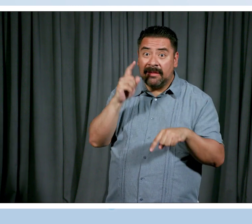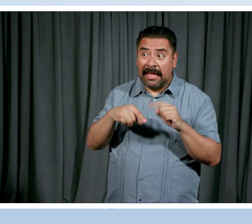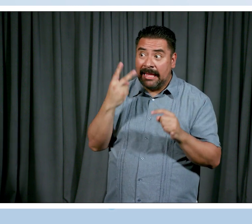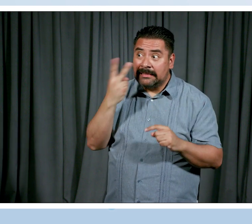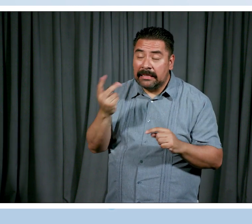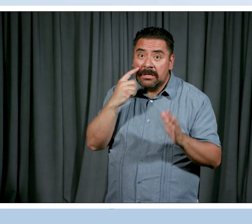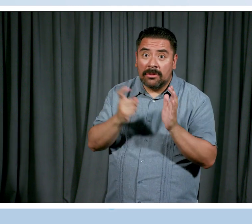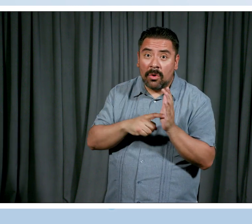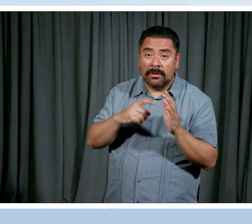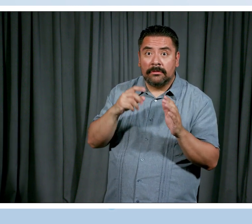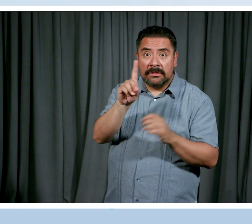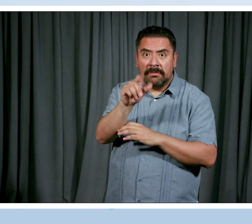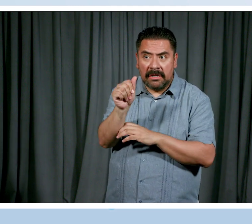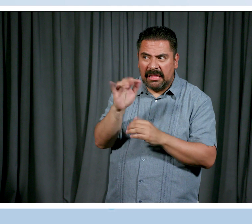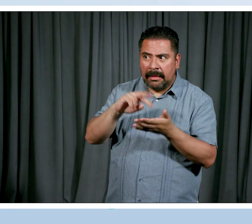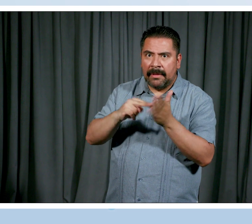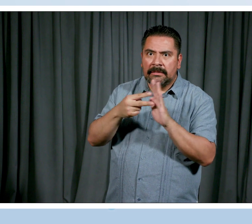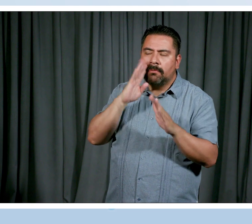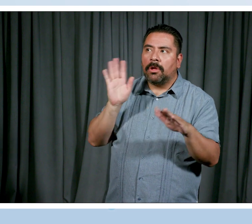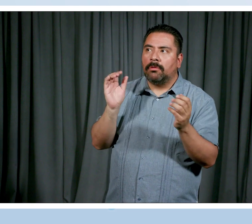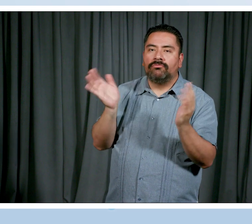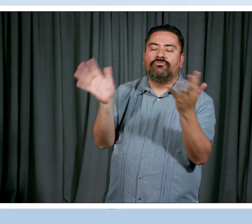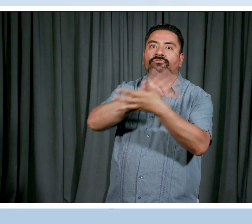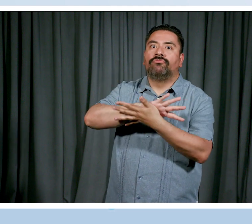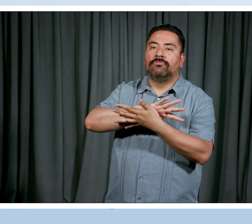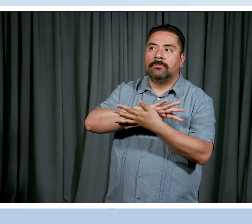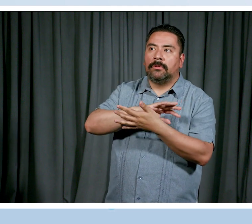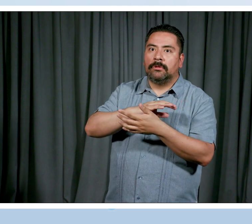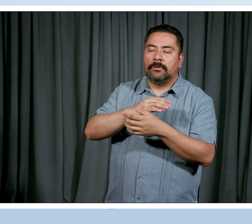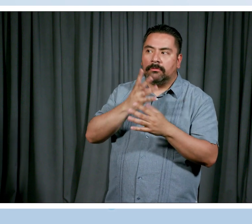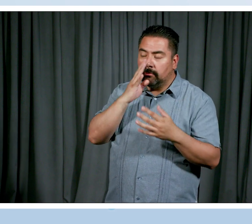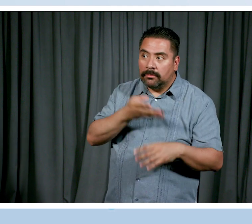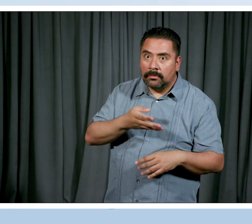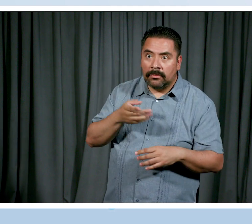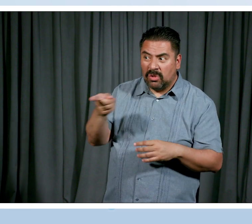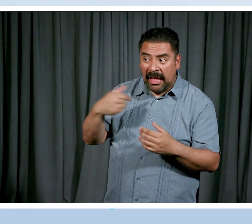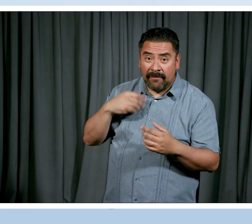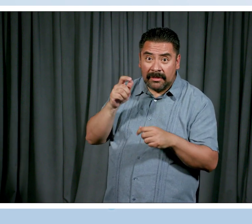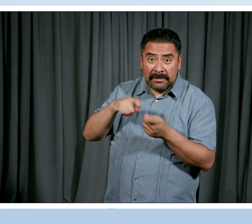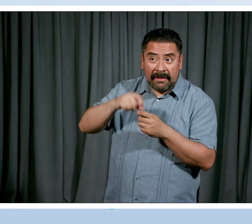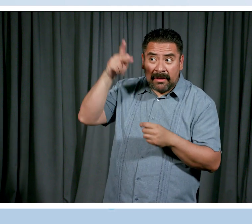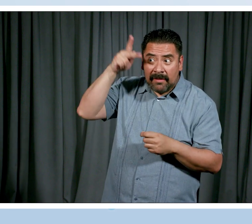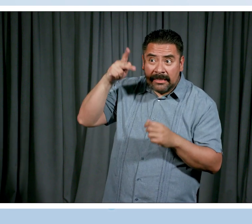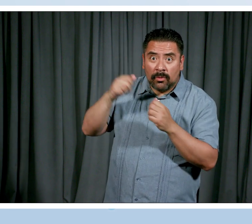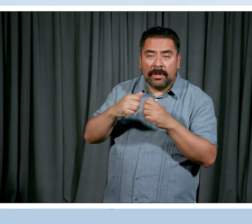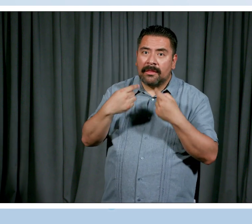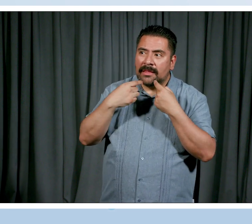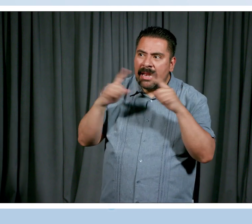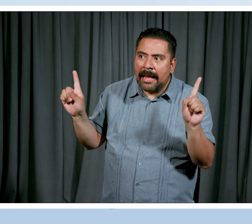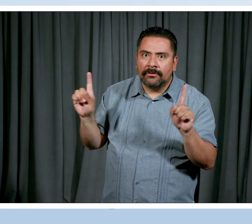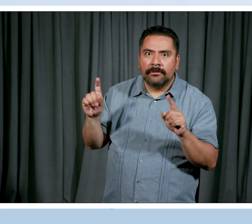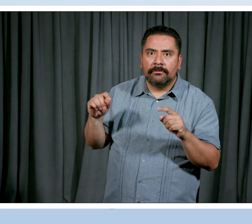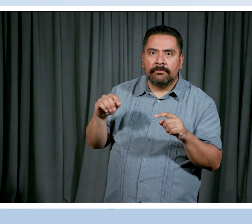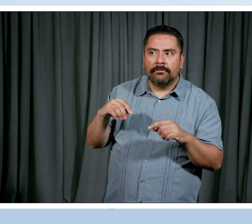of mental health, for example. Do you have any particular philosophy on disclosing? How do you kind of